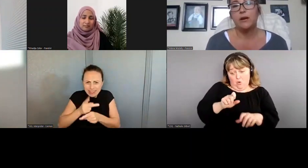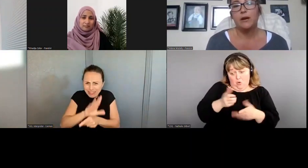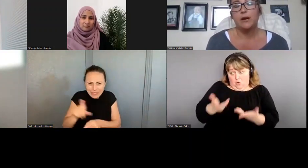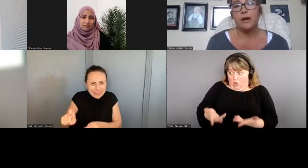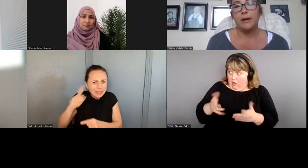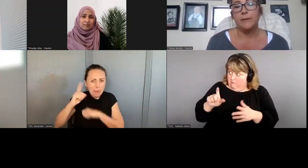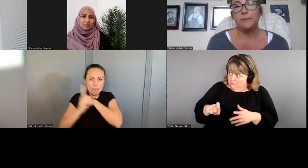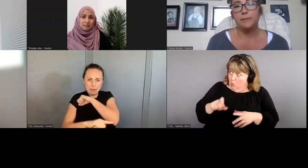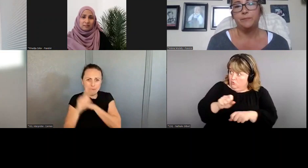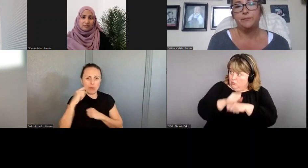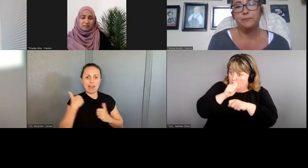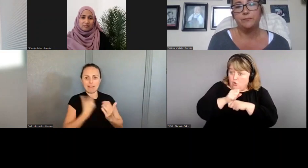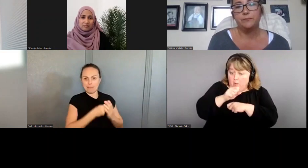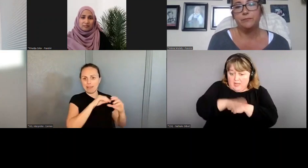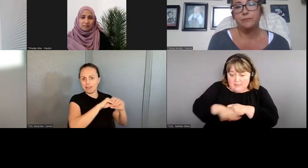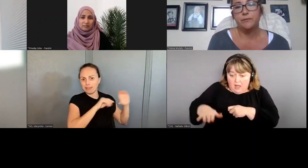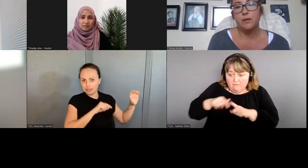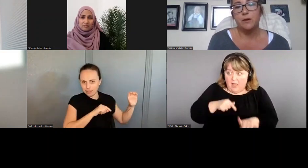unfair.